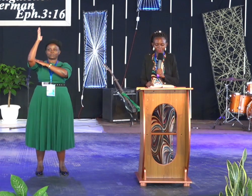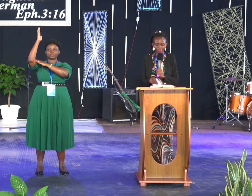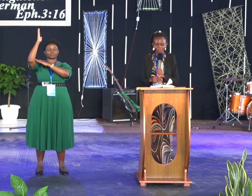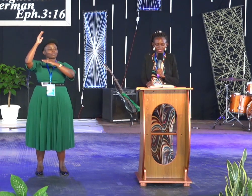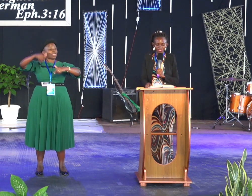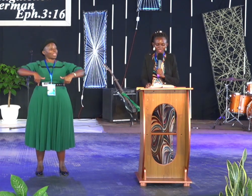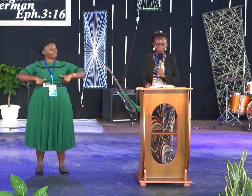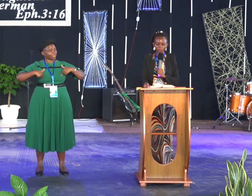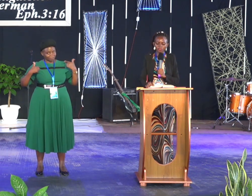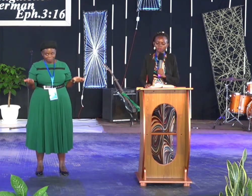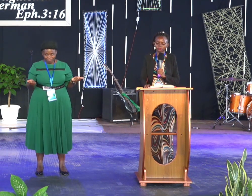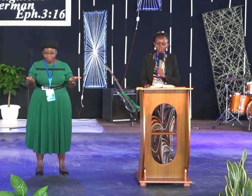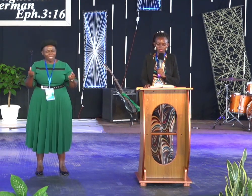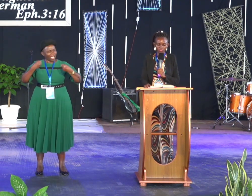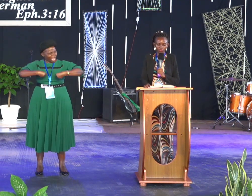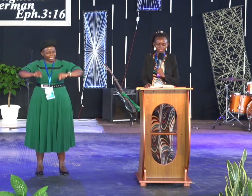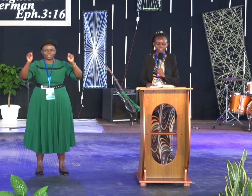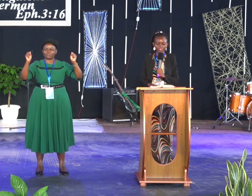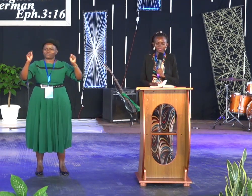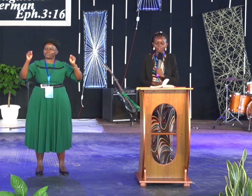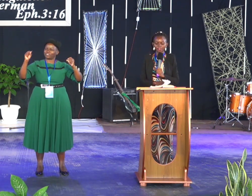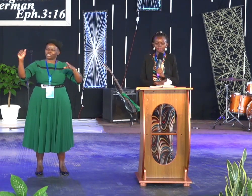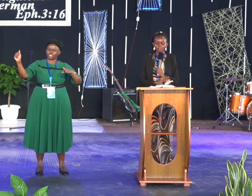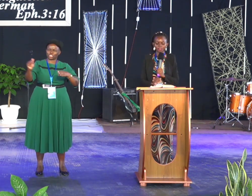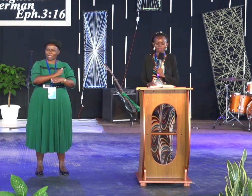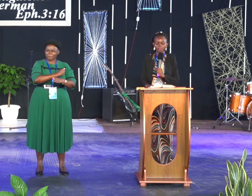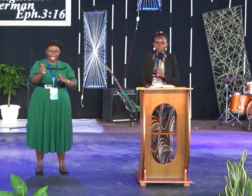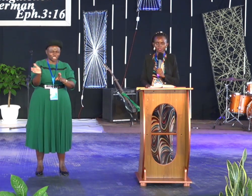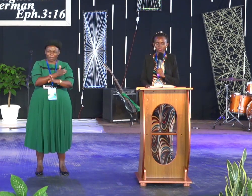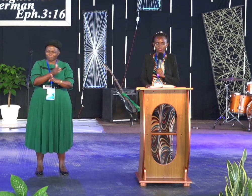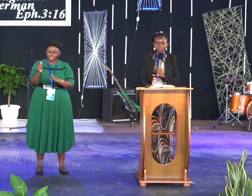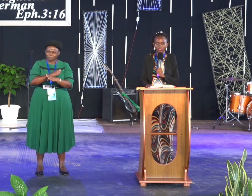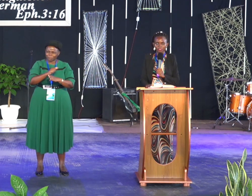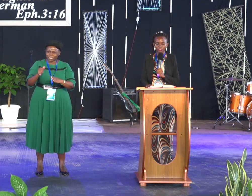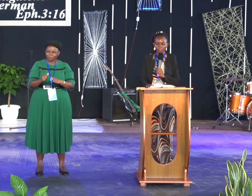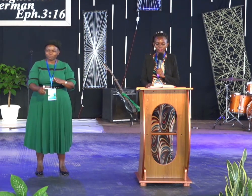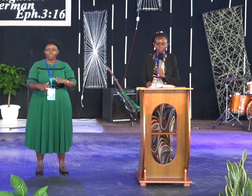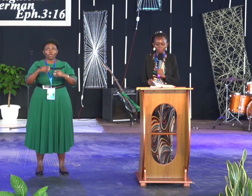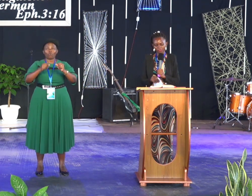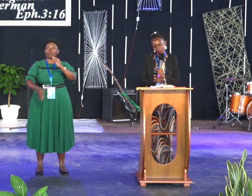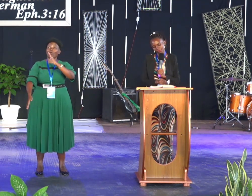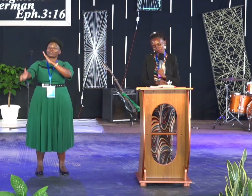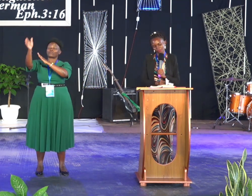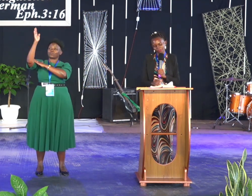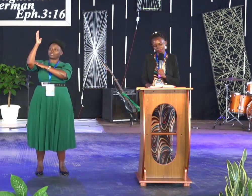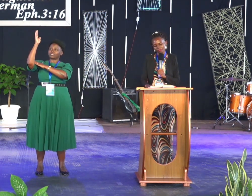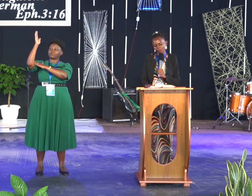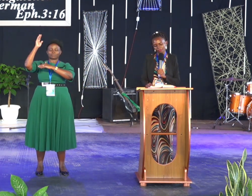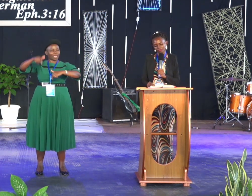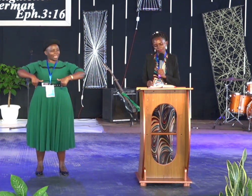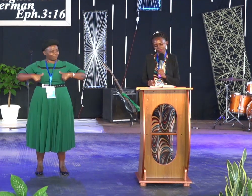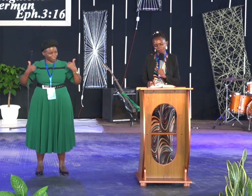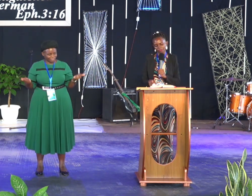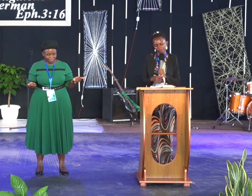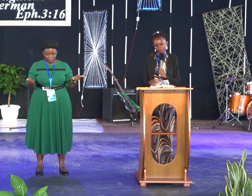is living, chiramu, active, chikozi, sharper. Aha, agambe what? For the word of God is